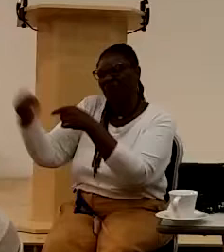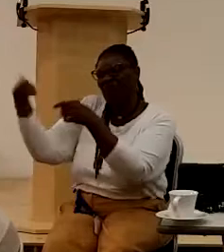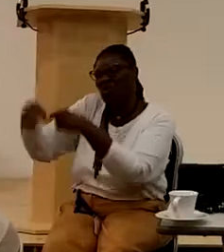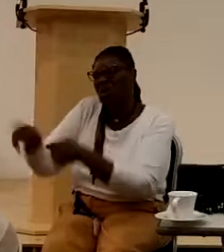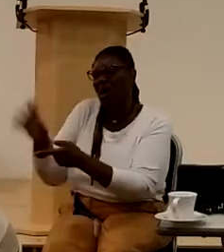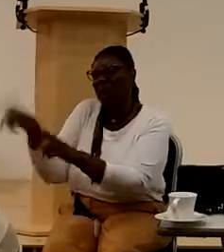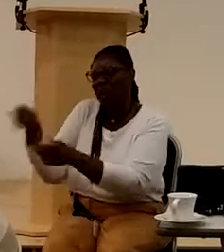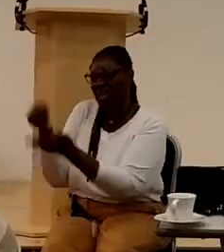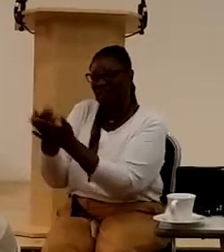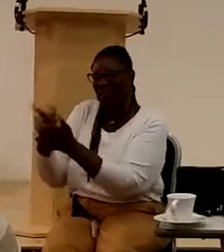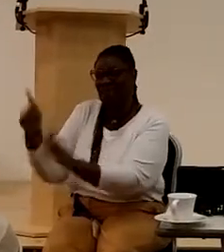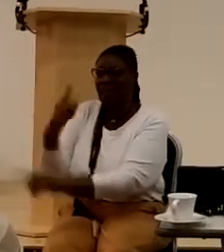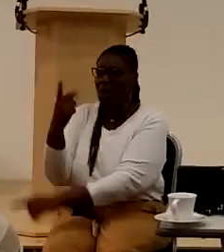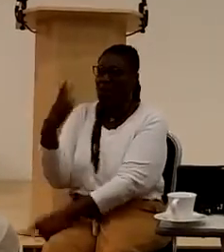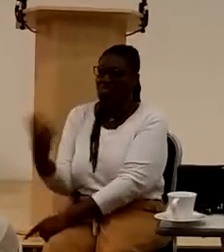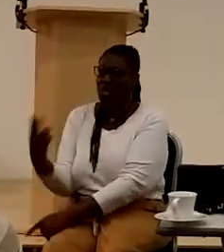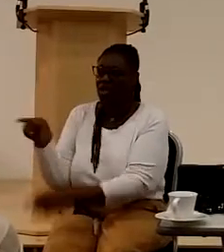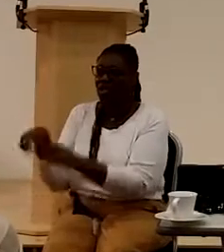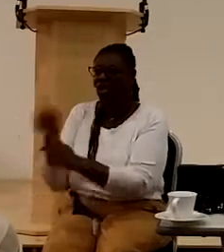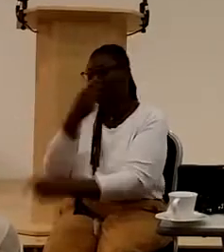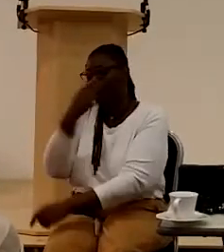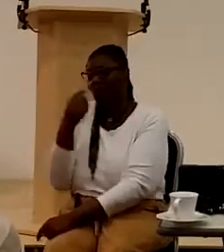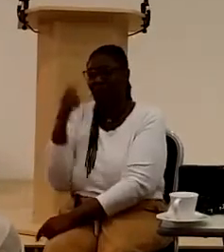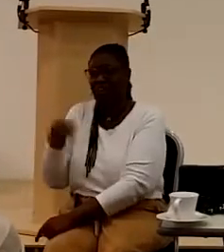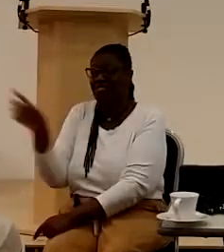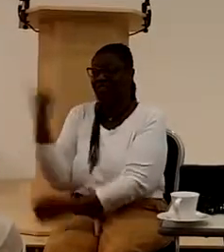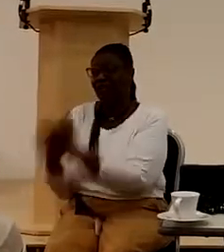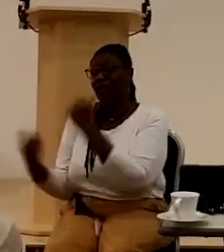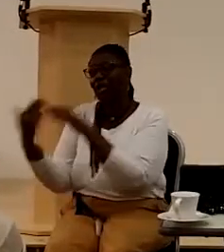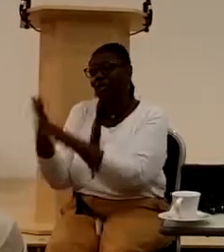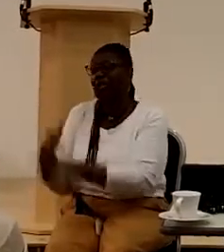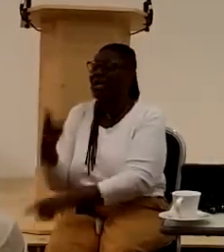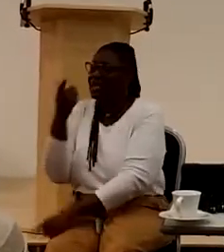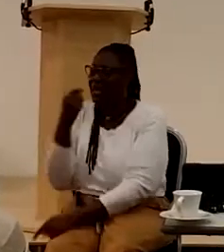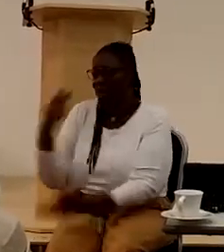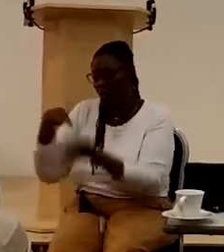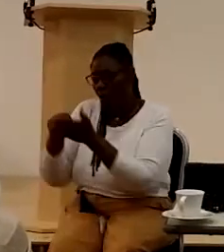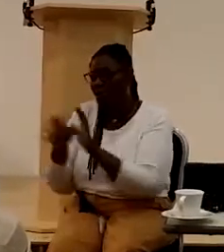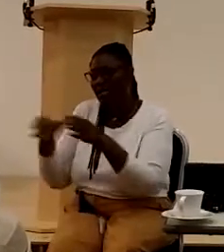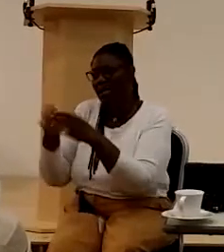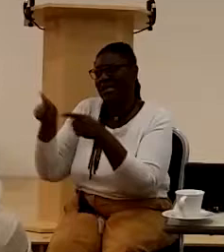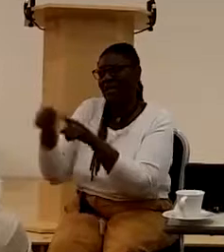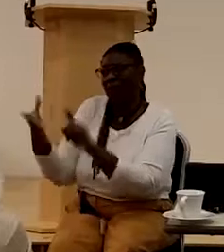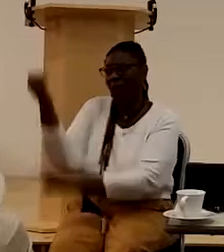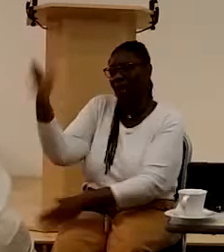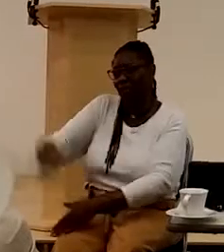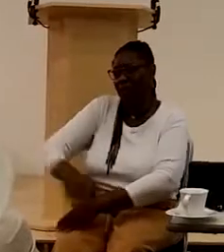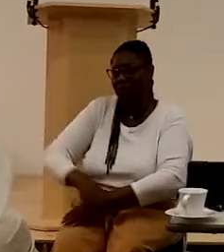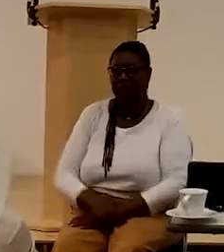cut interpreters' fees by one third, proving that freelance workers can organise and win.